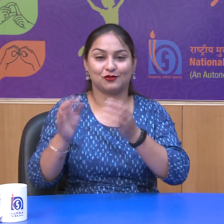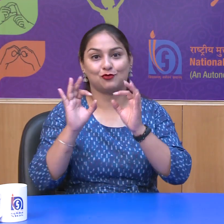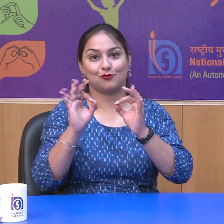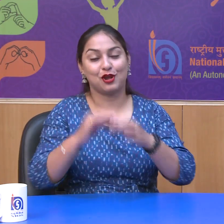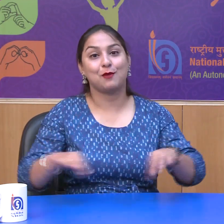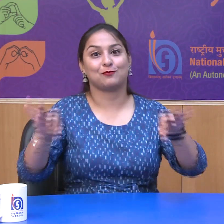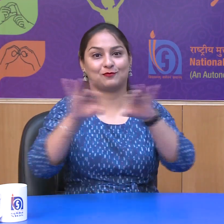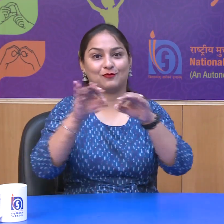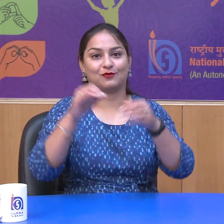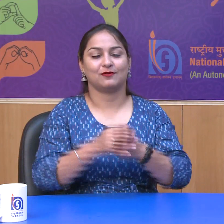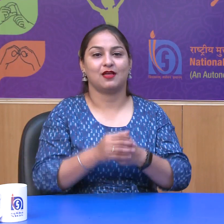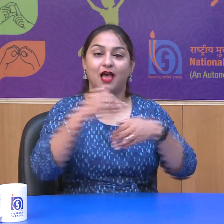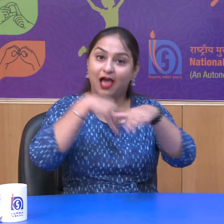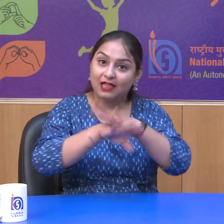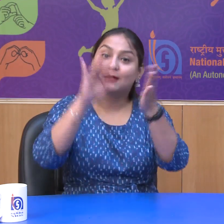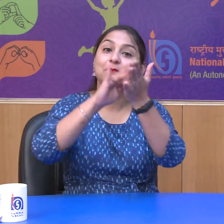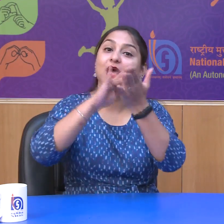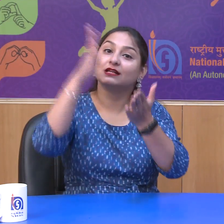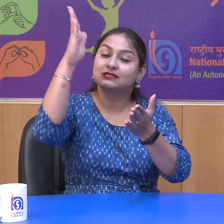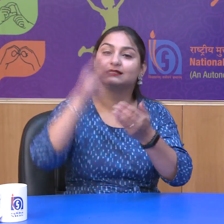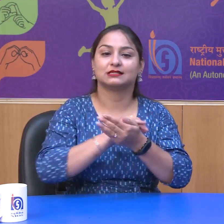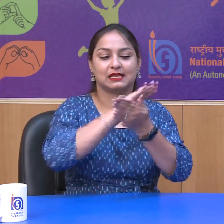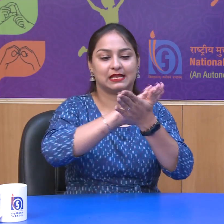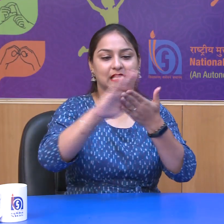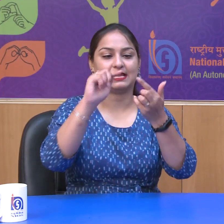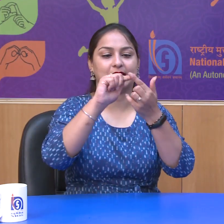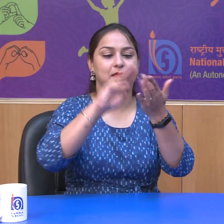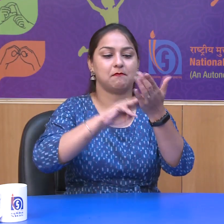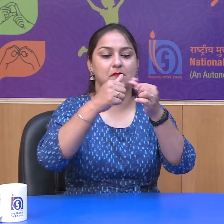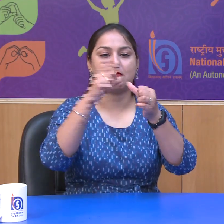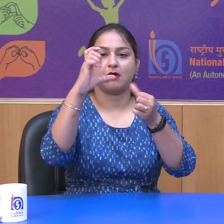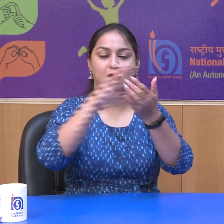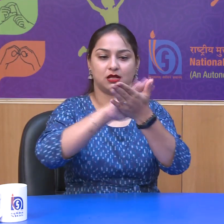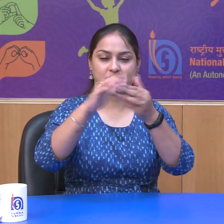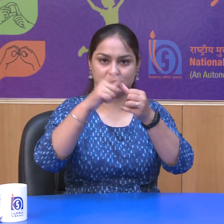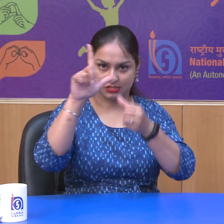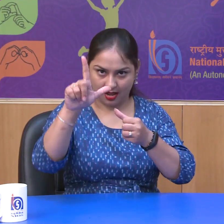particularly in the state of Himachal Pradesh and Jammu Kashmir.